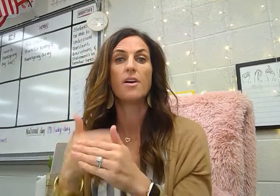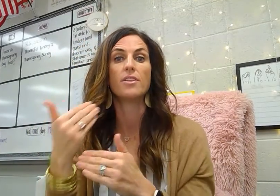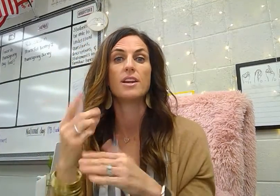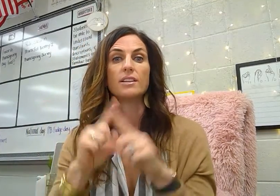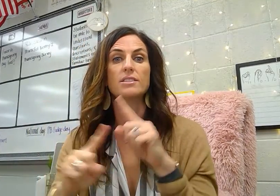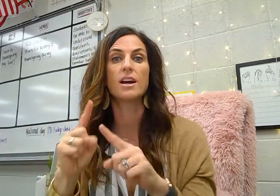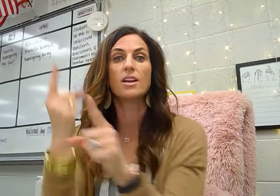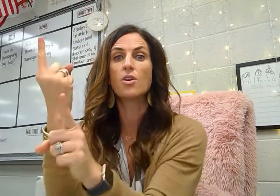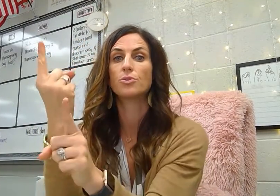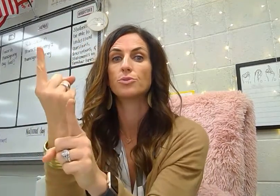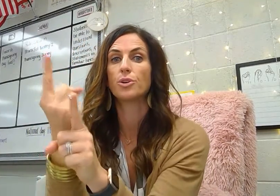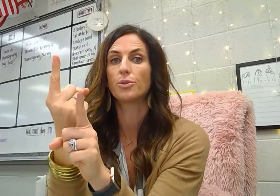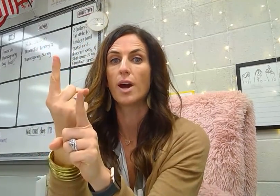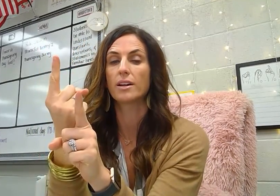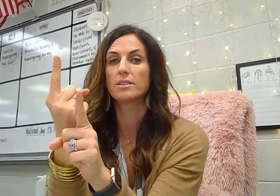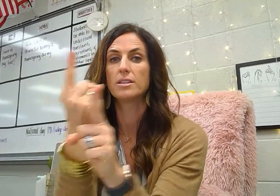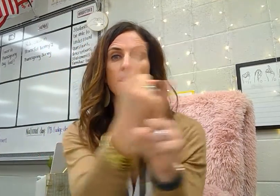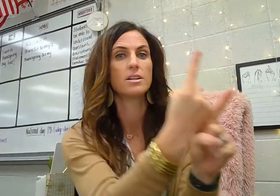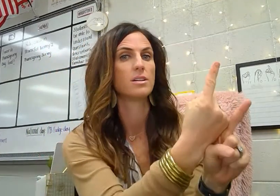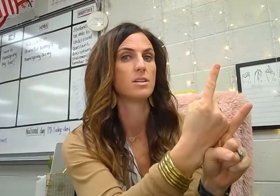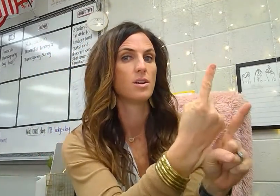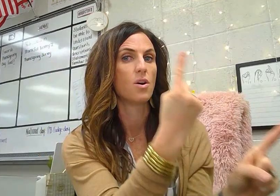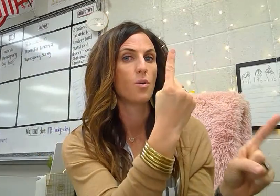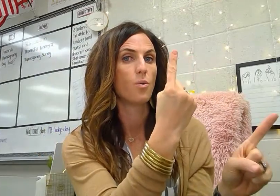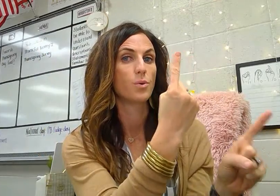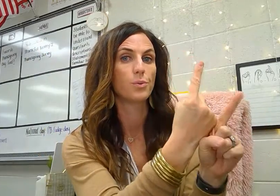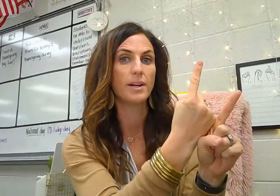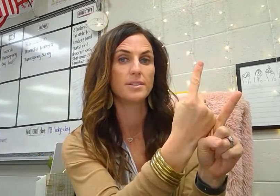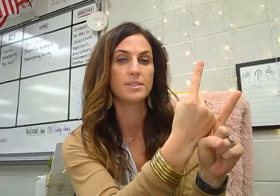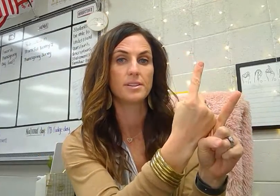The next sign, correct or right.